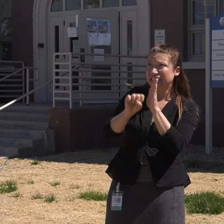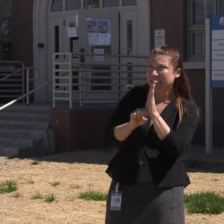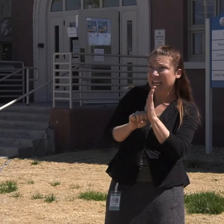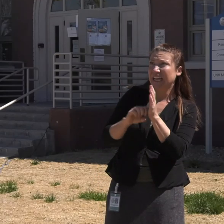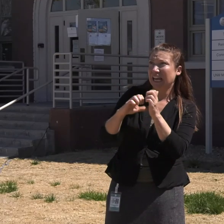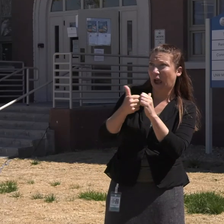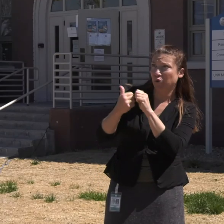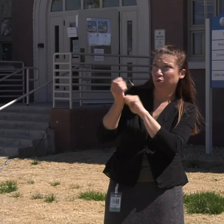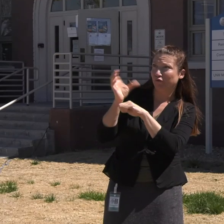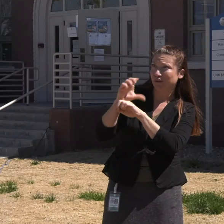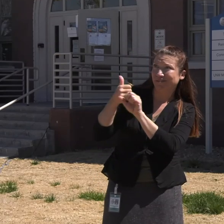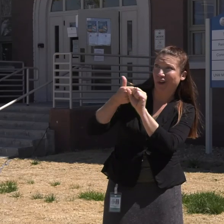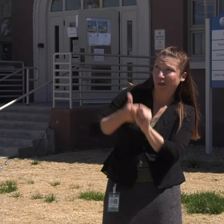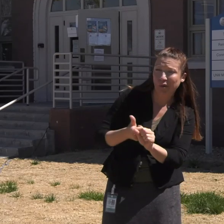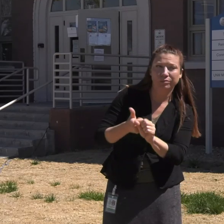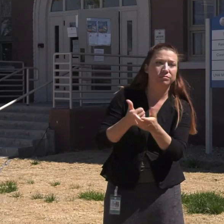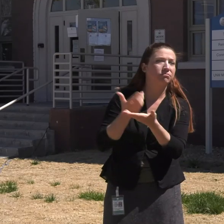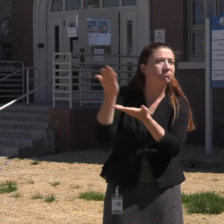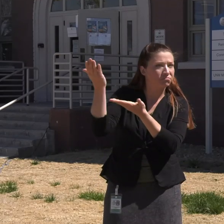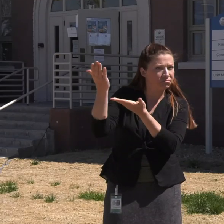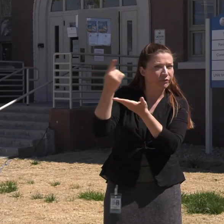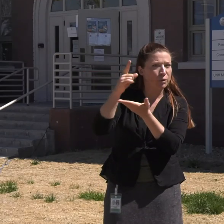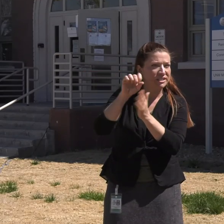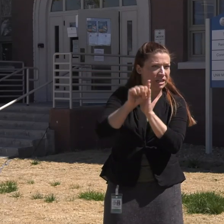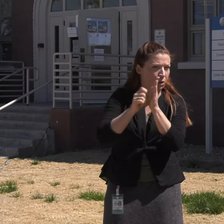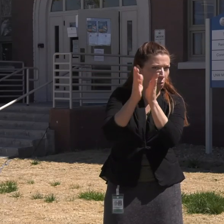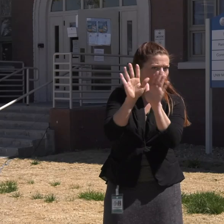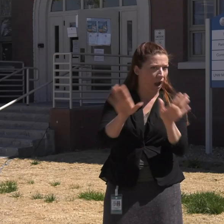respect to Albuquerque, here's what we're really looking